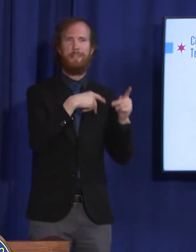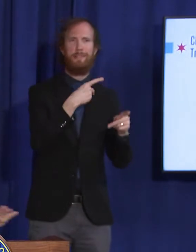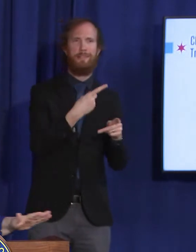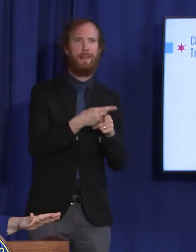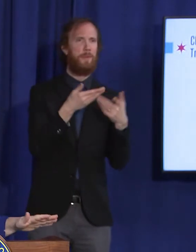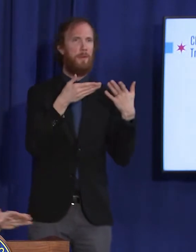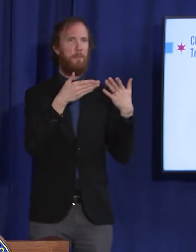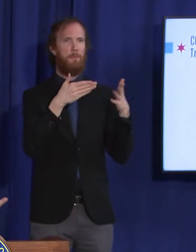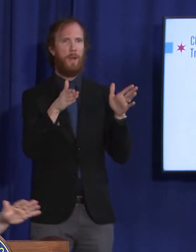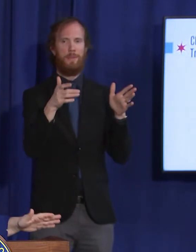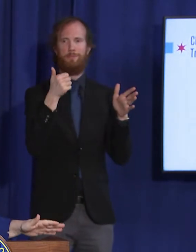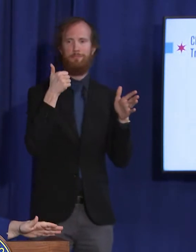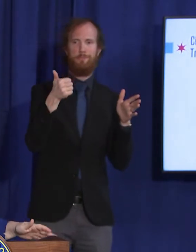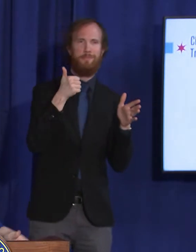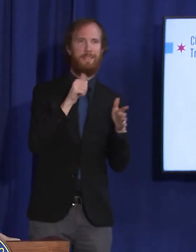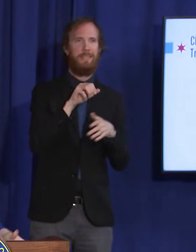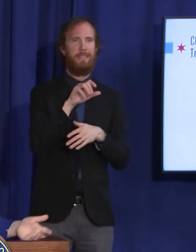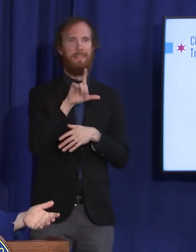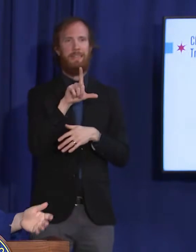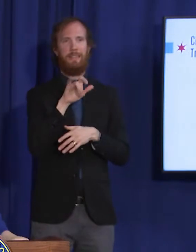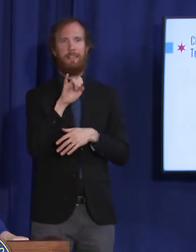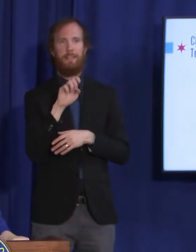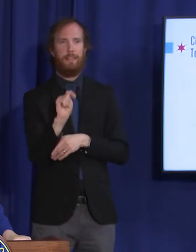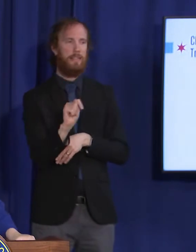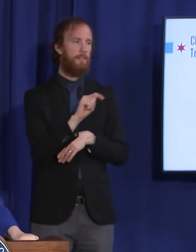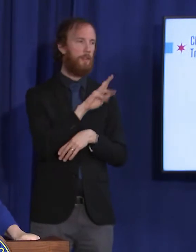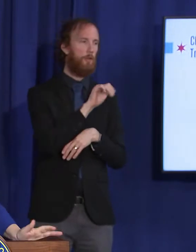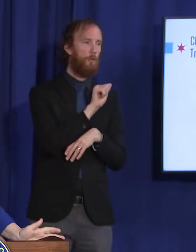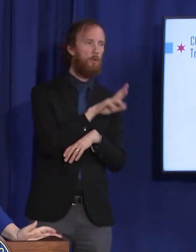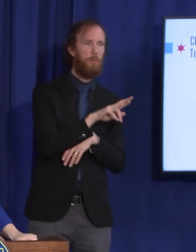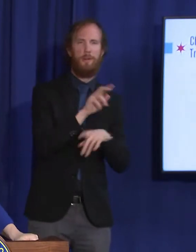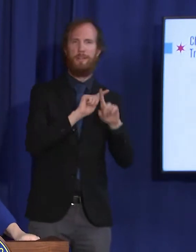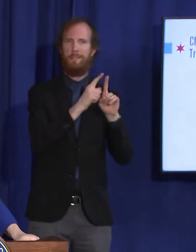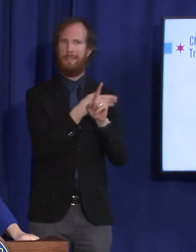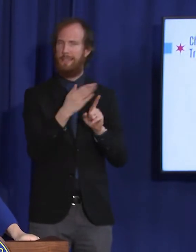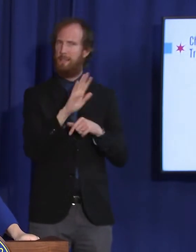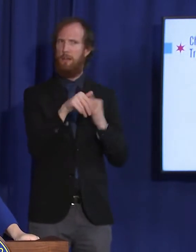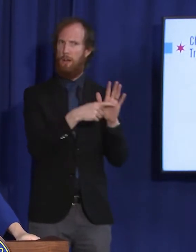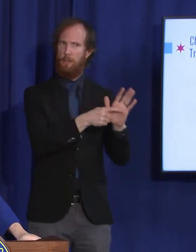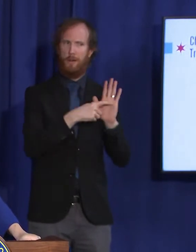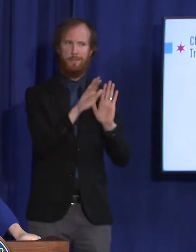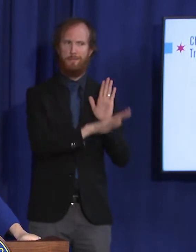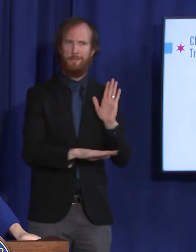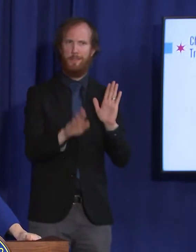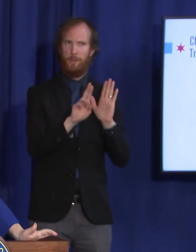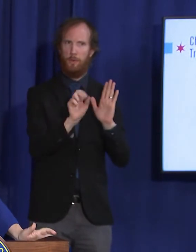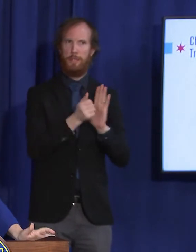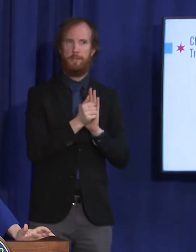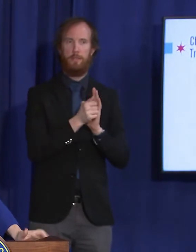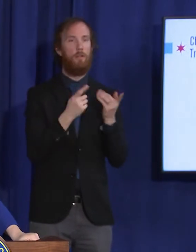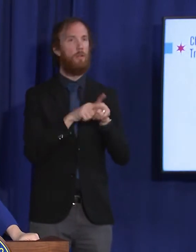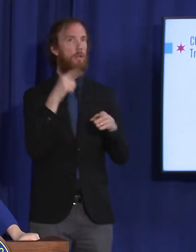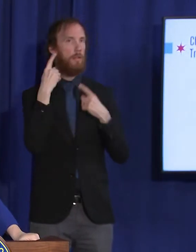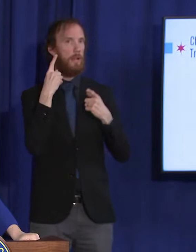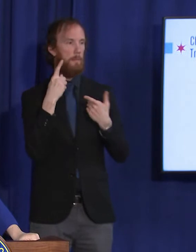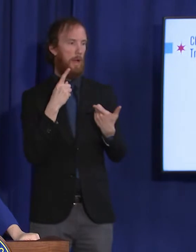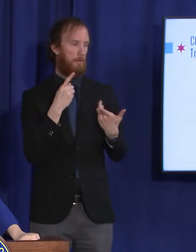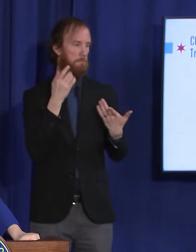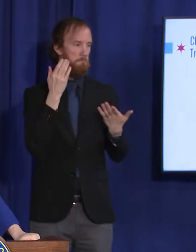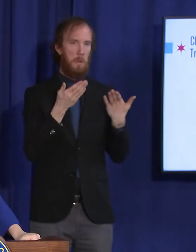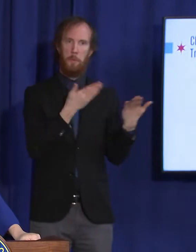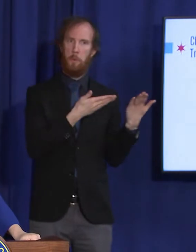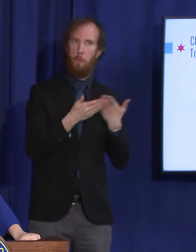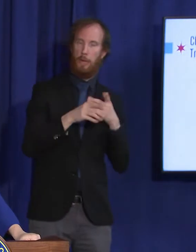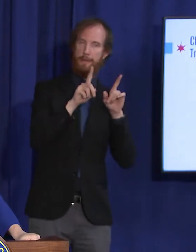Lyfts, Ubers, etc., across the whole country, and you may be in other settings. And then think about packing an at-home COVID test. If you get symptoms while